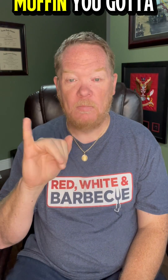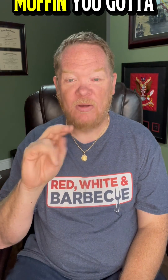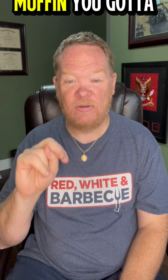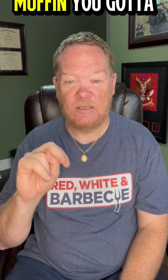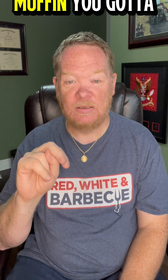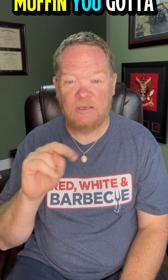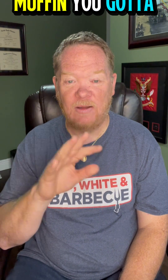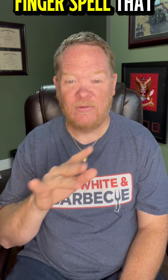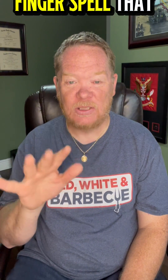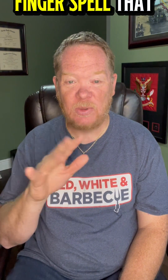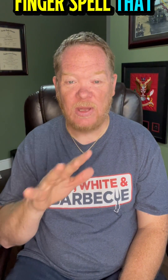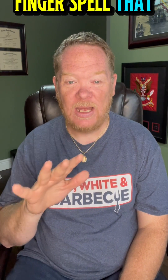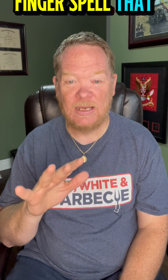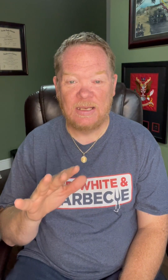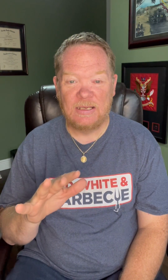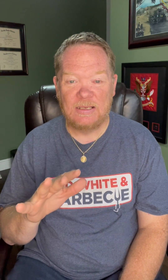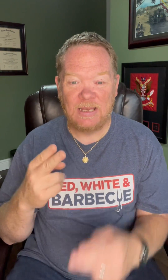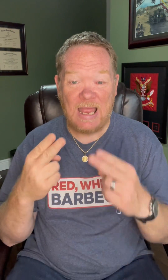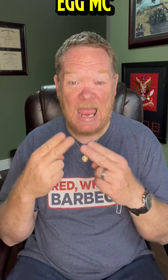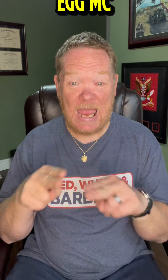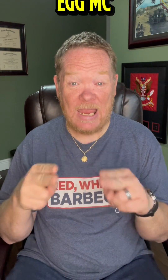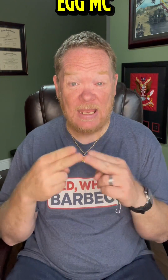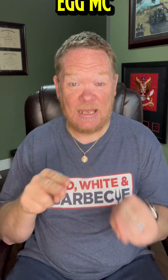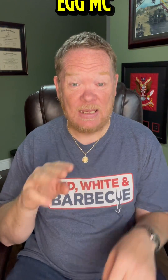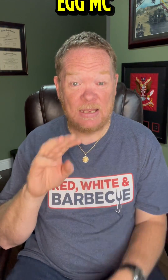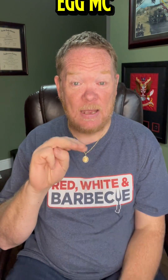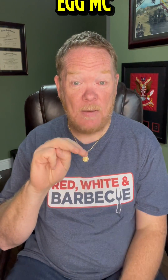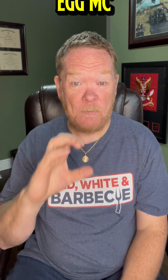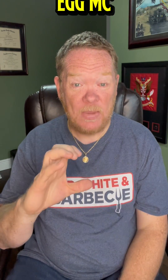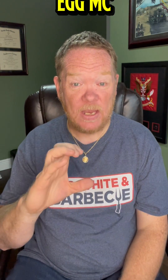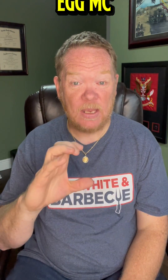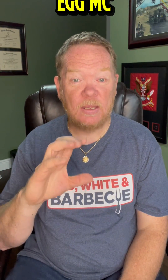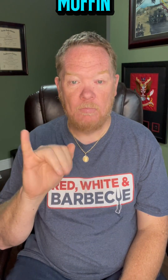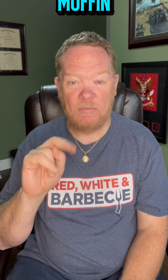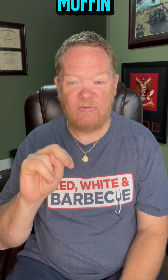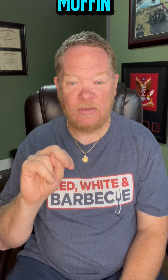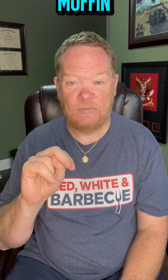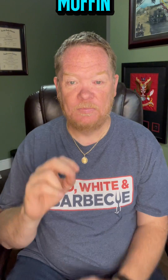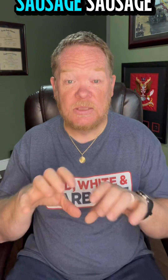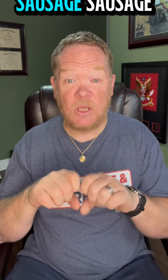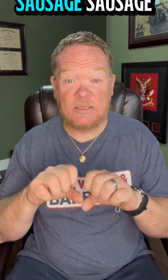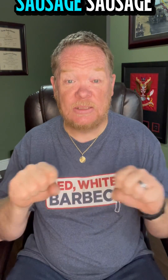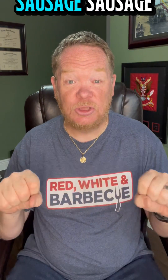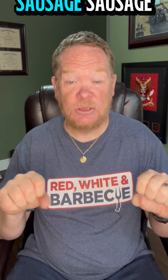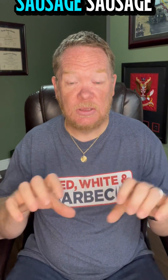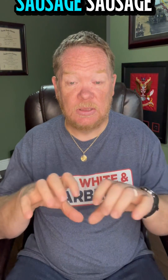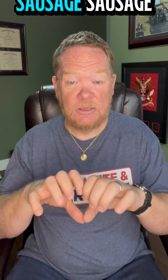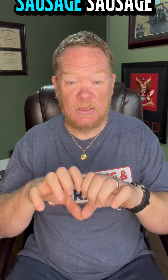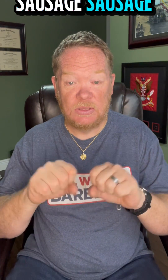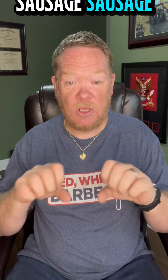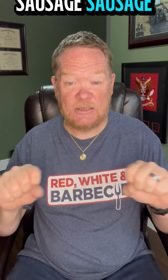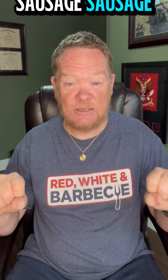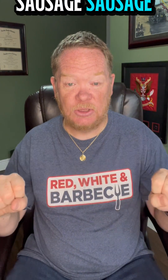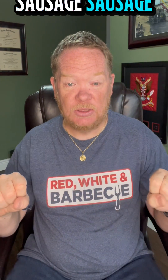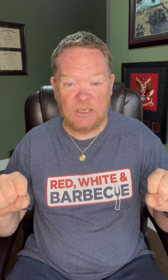McMuffin. You gotta finger spell that. Egg McMuffin. Sausage. Sausage. Think